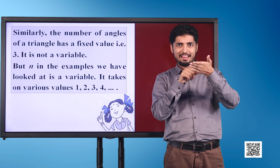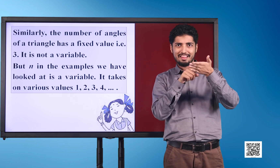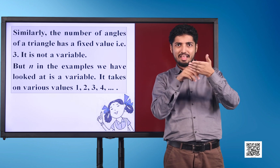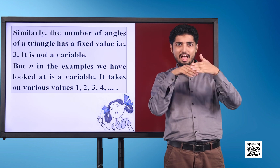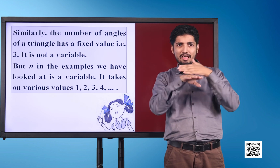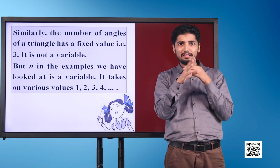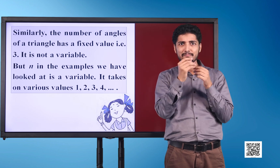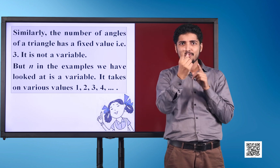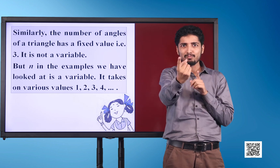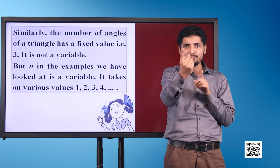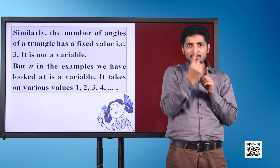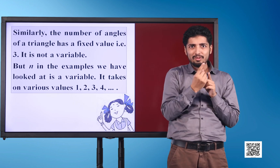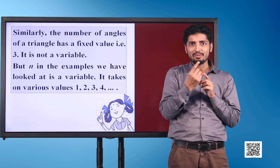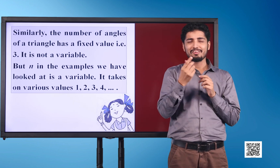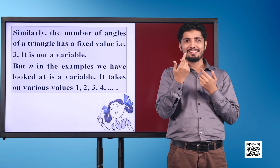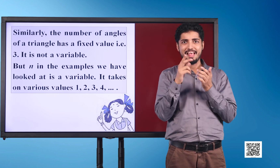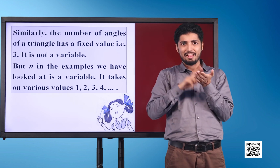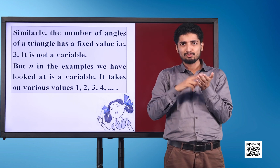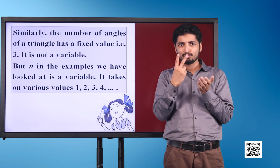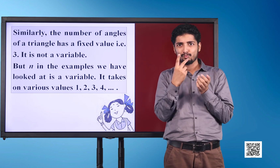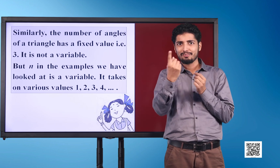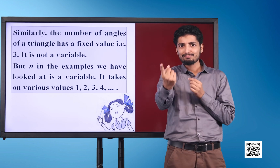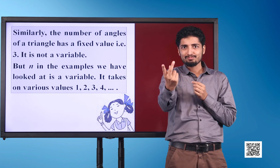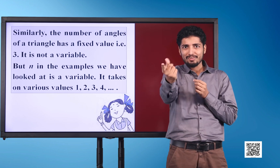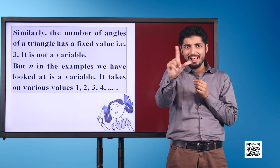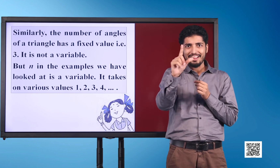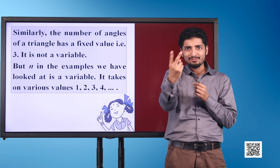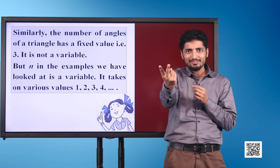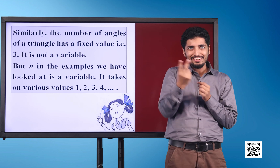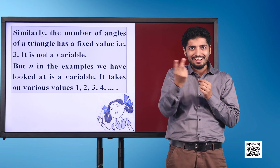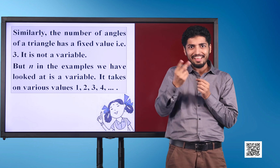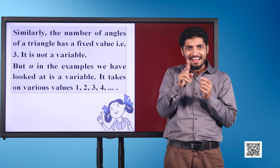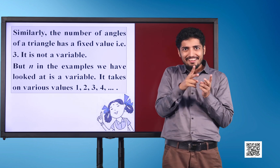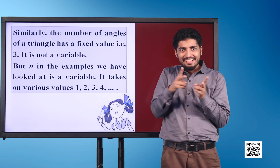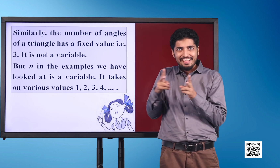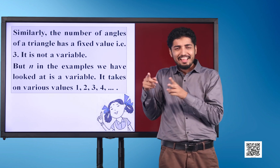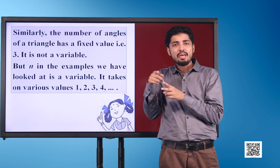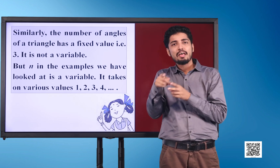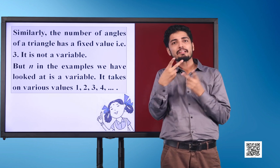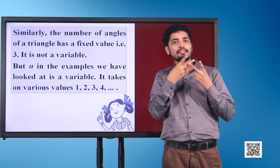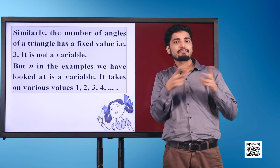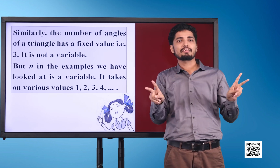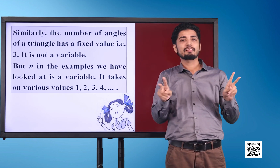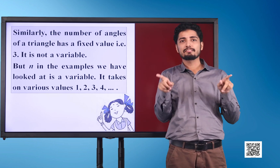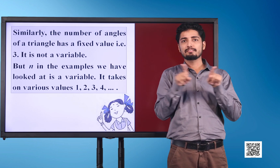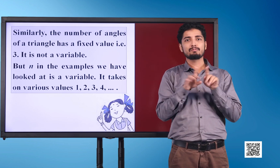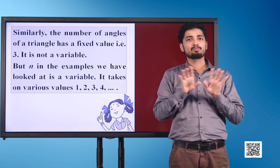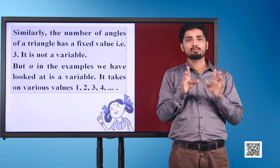But n, in the examples we have looked, is a variable. It takes on various values, 1,